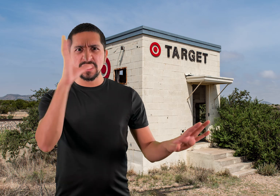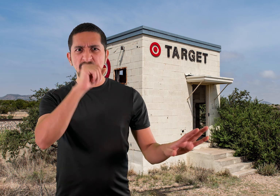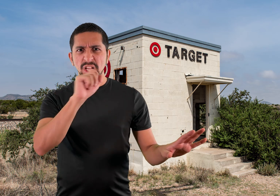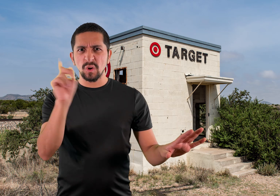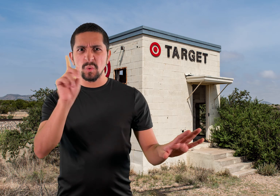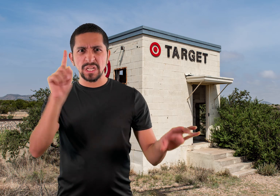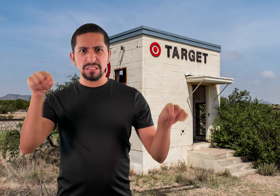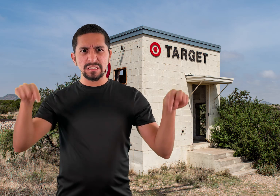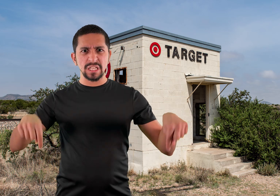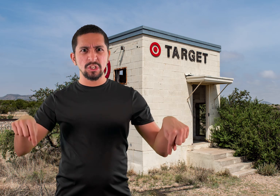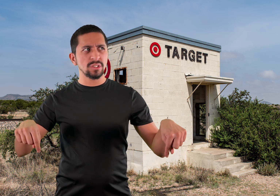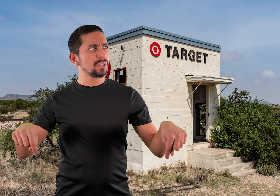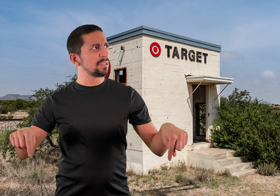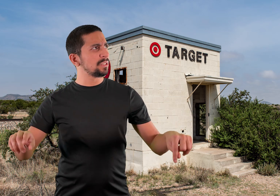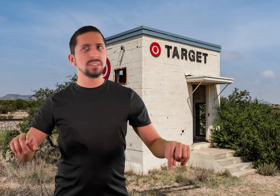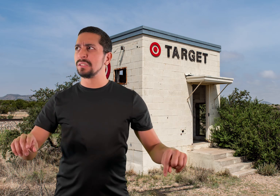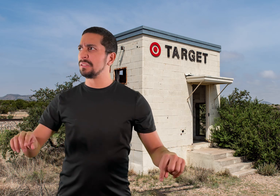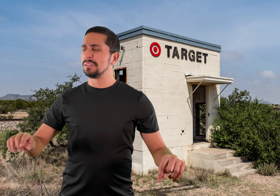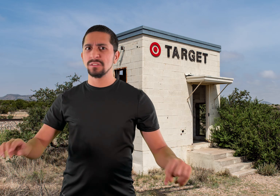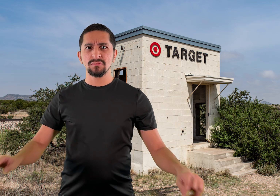out where we are yet?